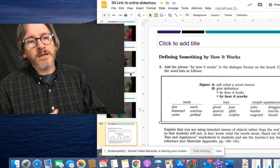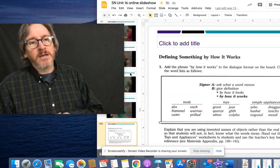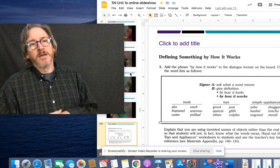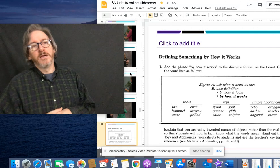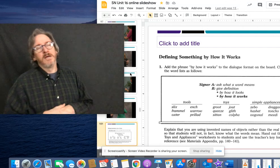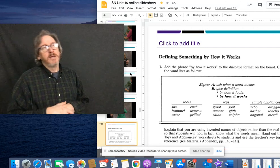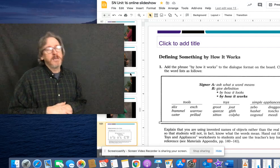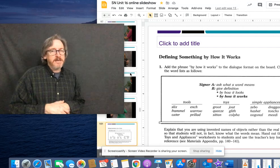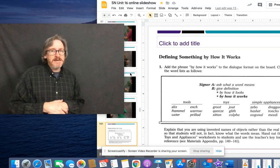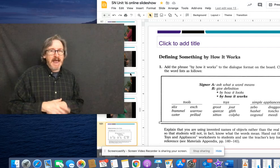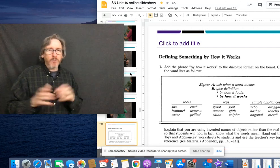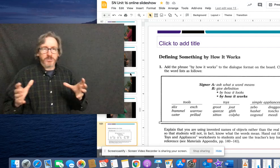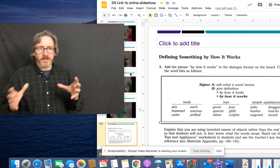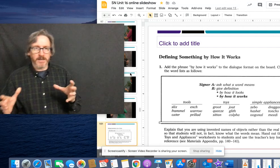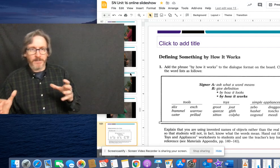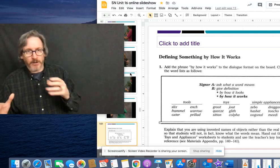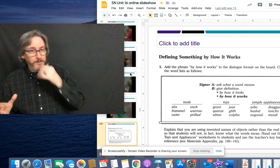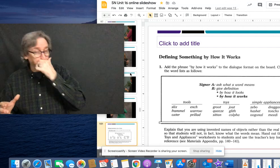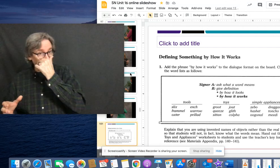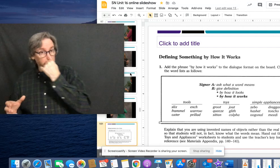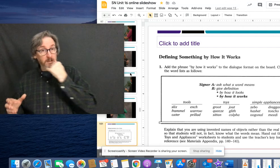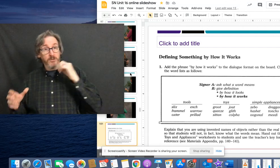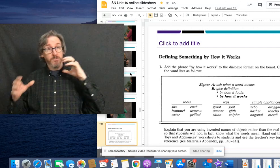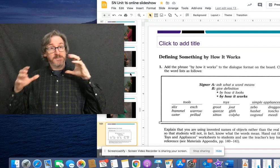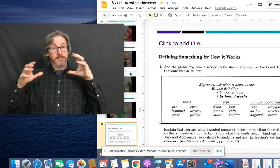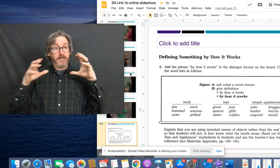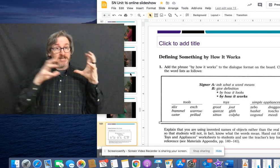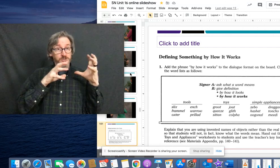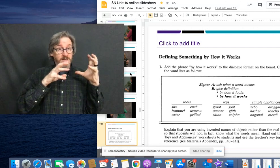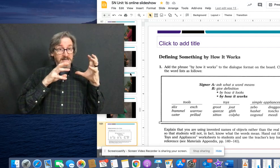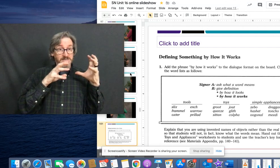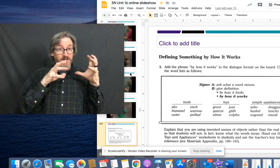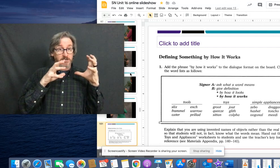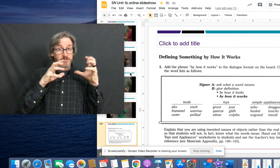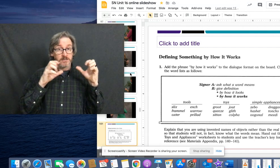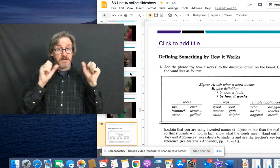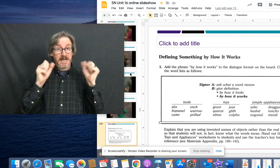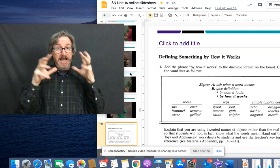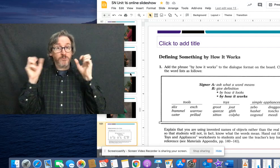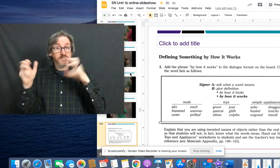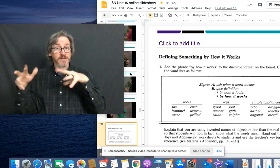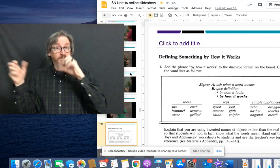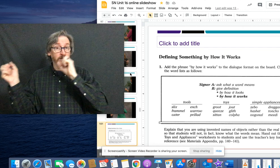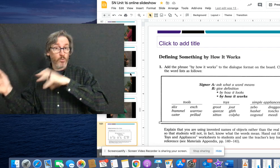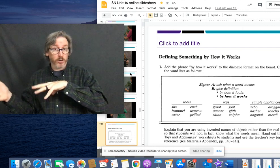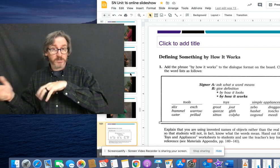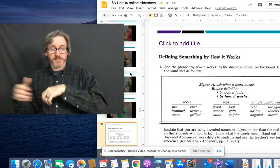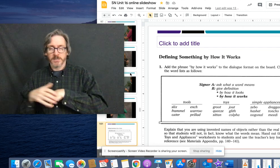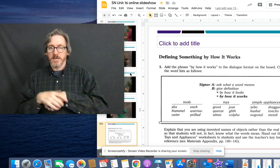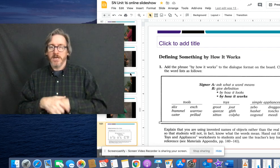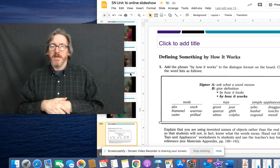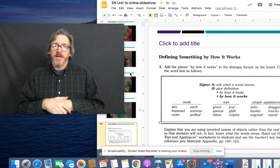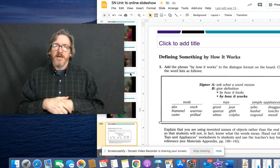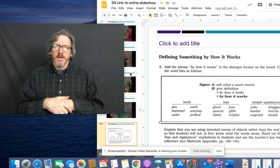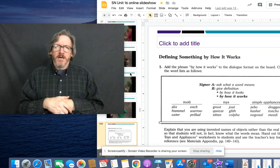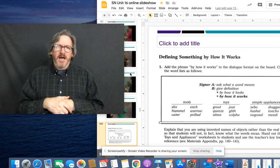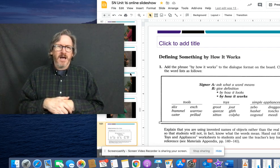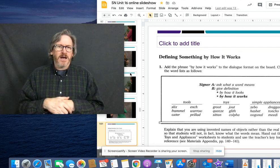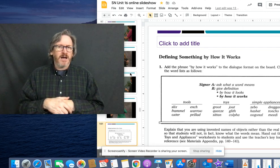so now we're talking about those instrument classifiers, how something works.